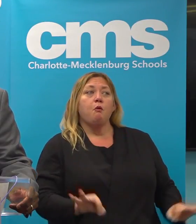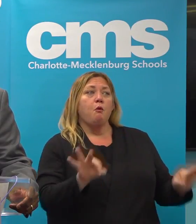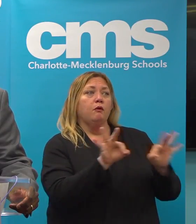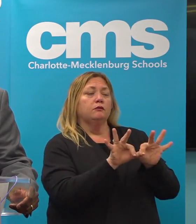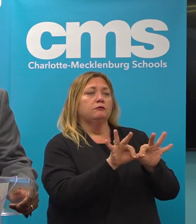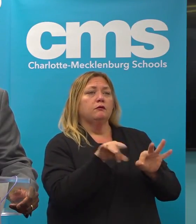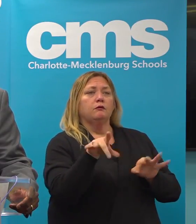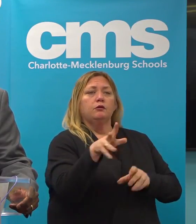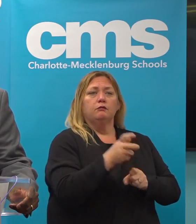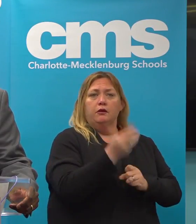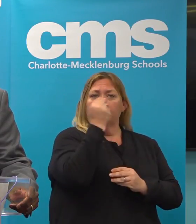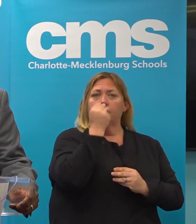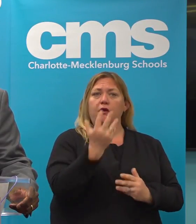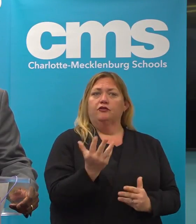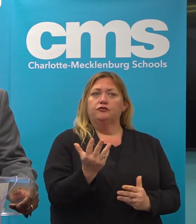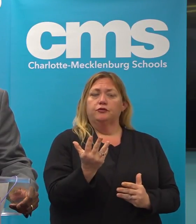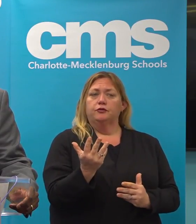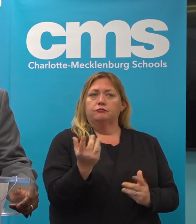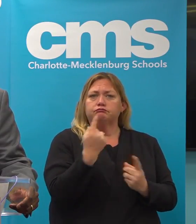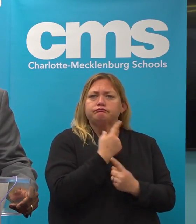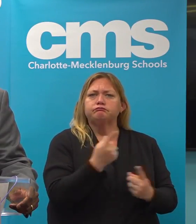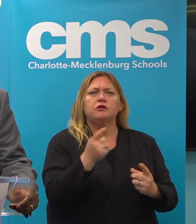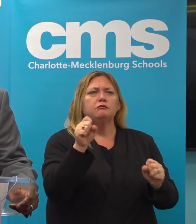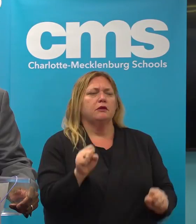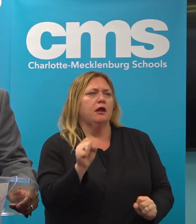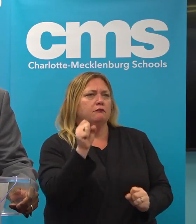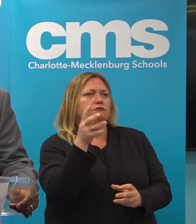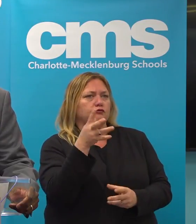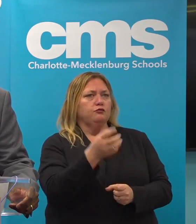you receive information that you can trust,